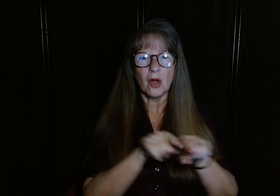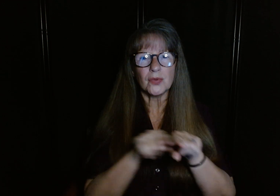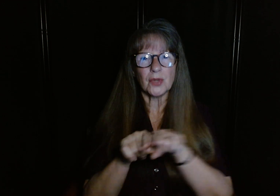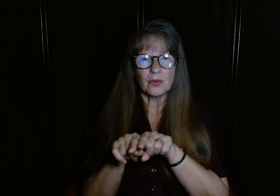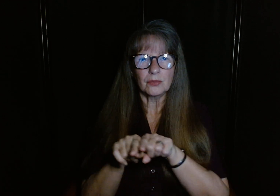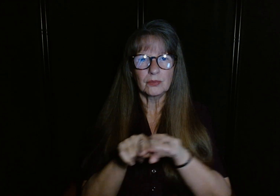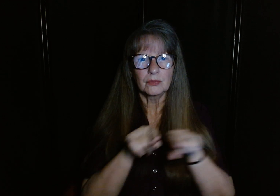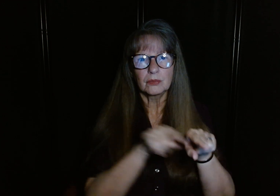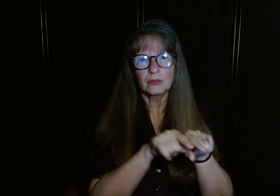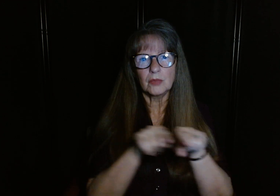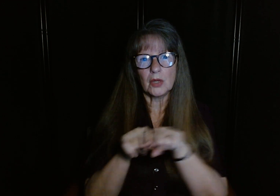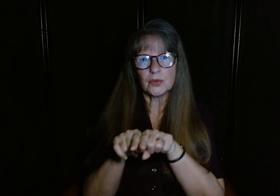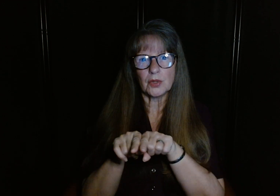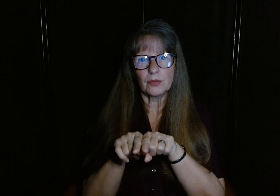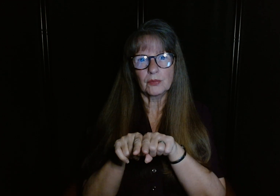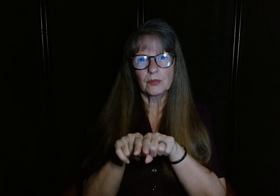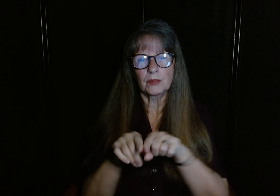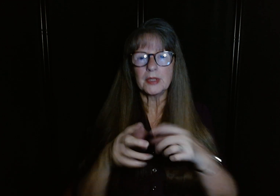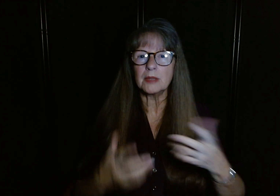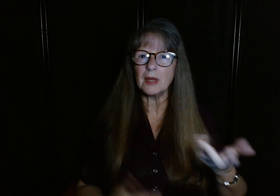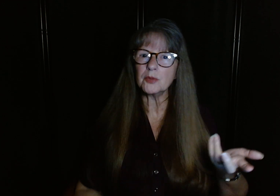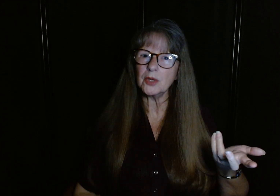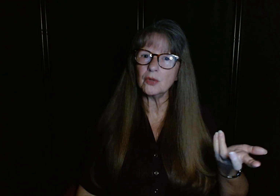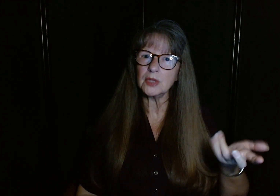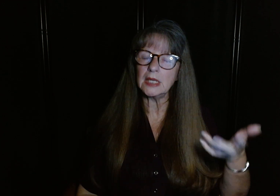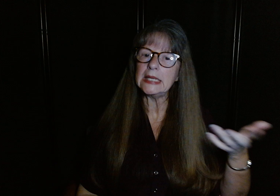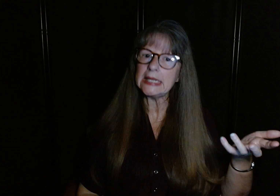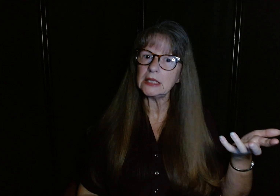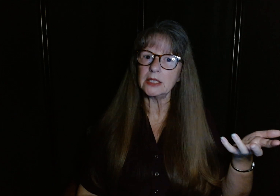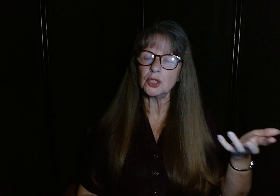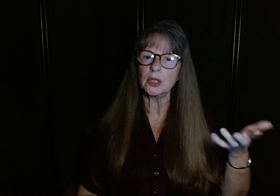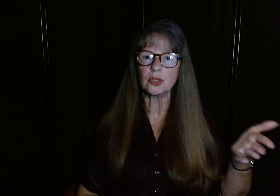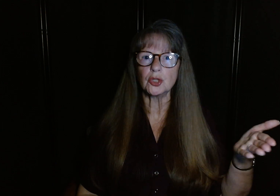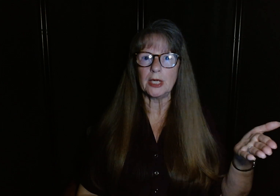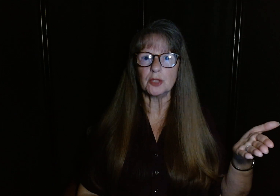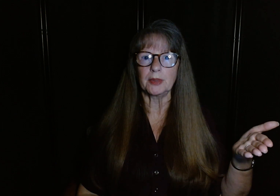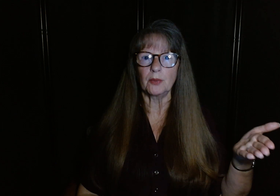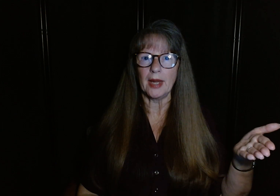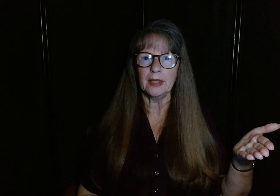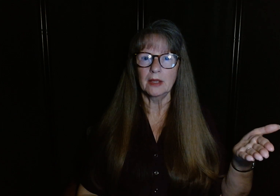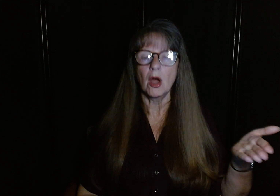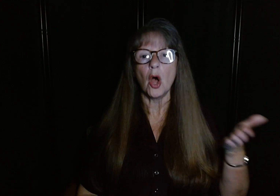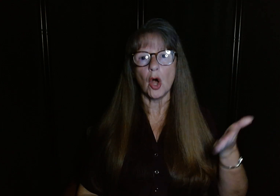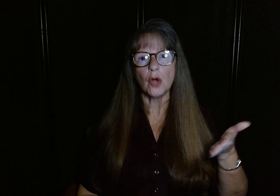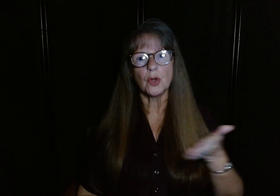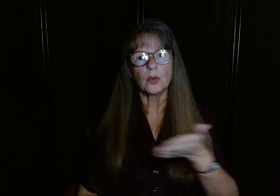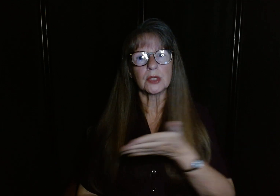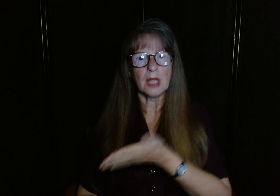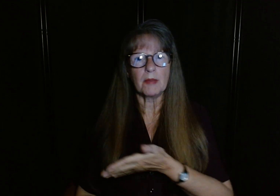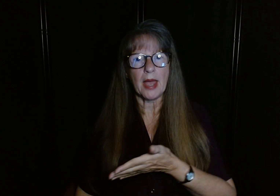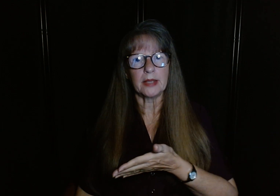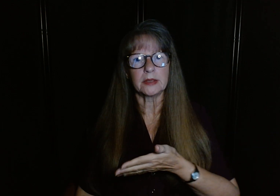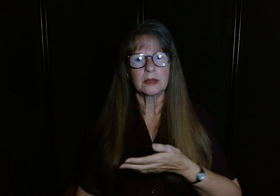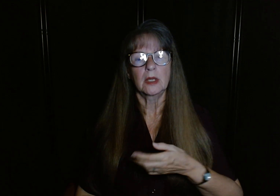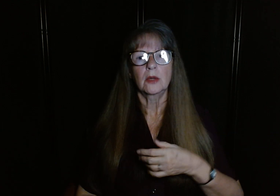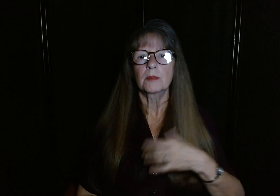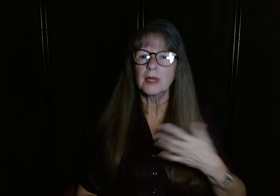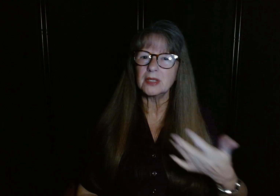also. Also. But sometimes we use it in English interchangeably, right? Also or same as. But it's not